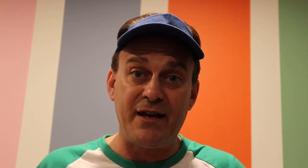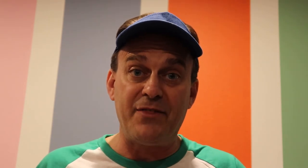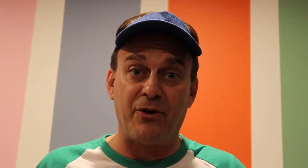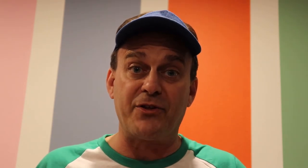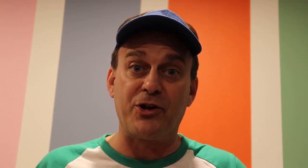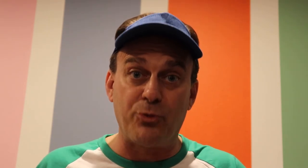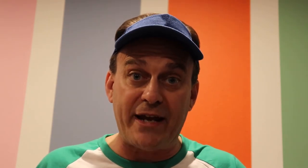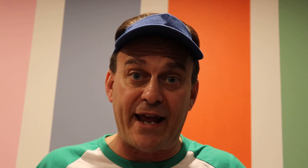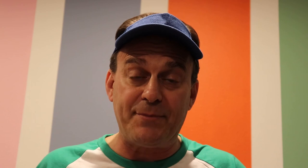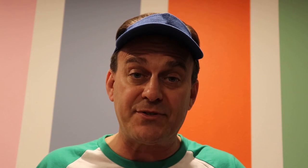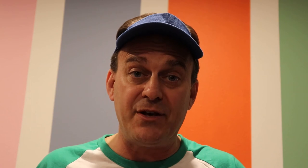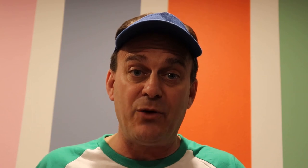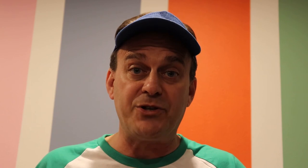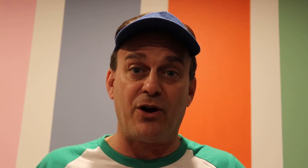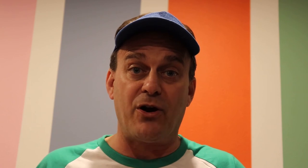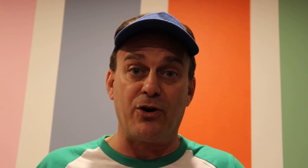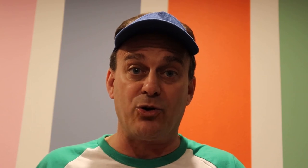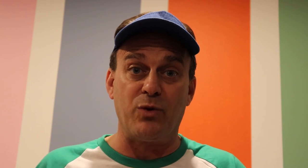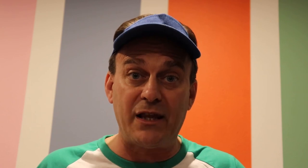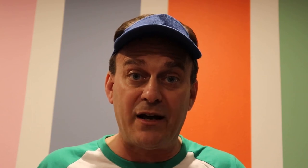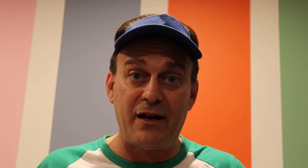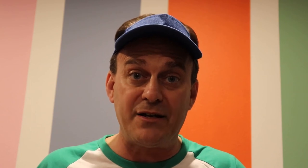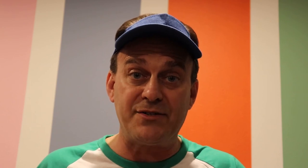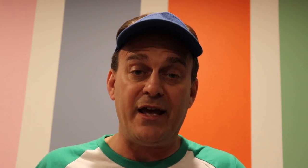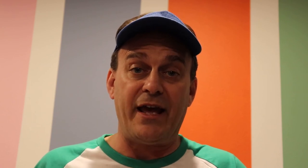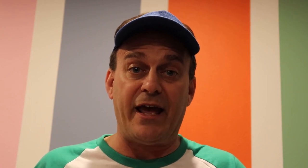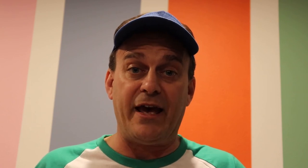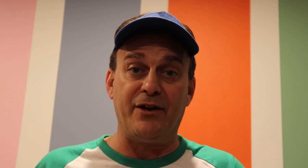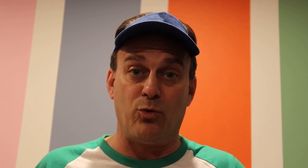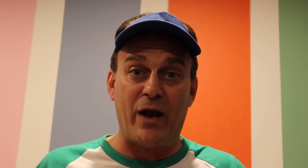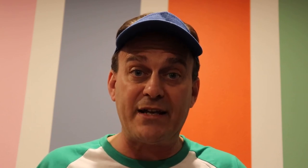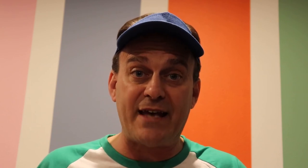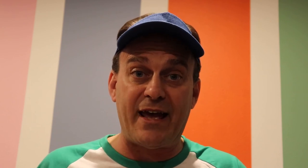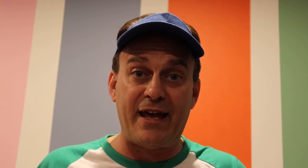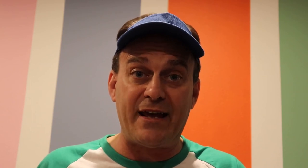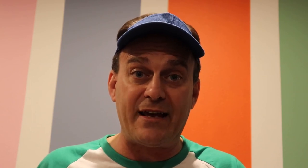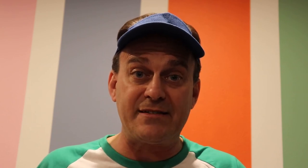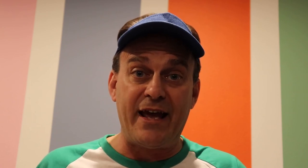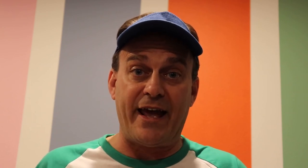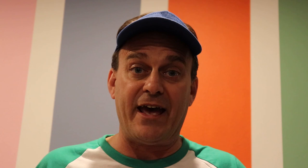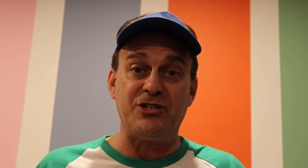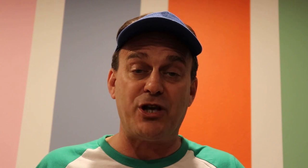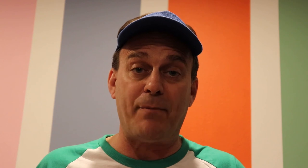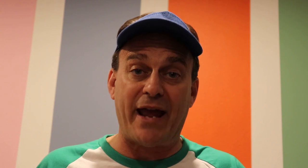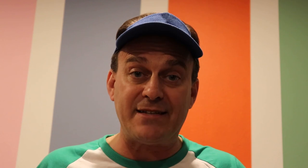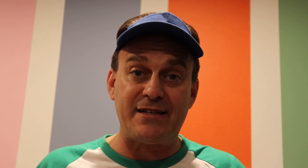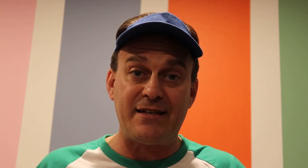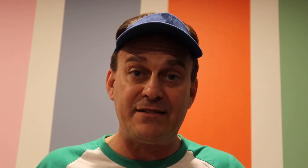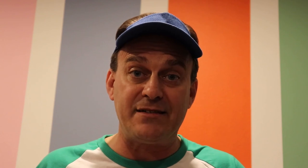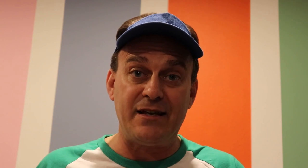There are the great apes, which are gorillas and orangutans and chimpanzees,